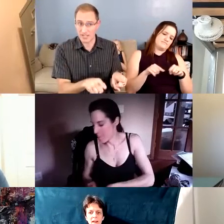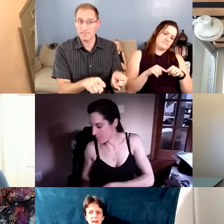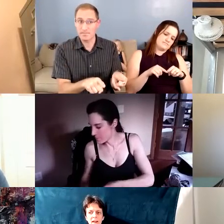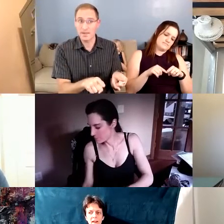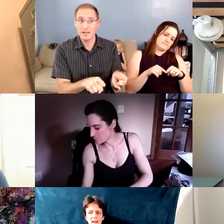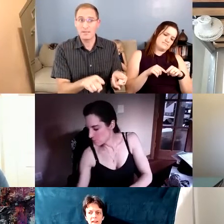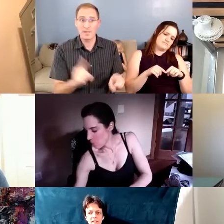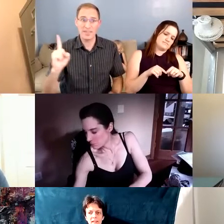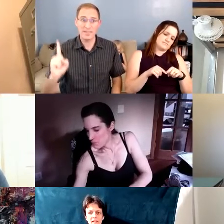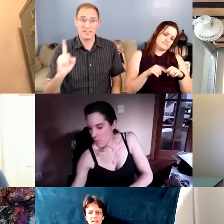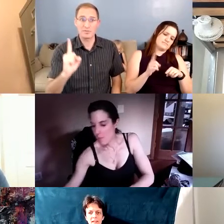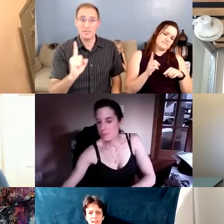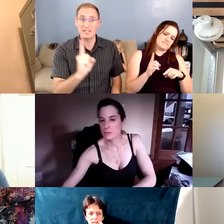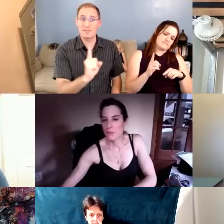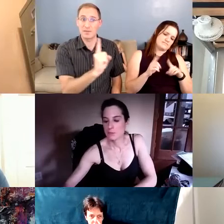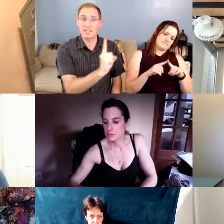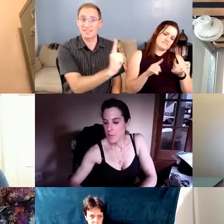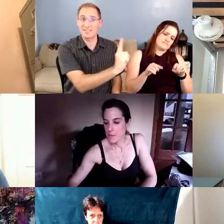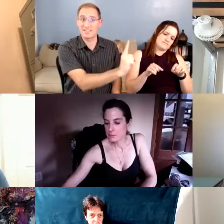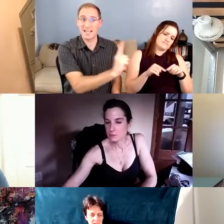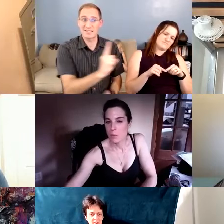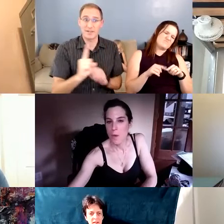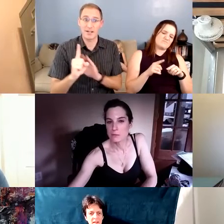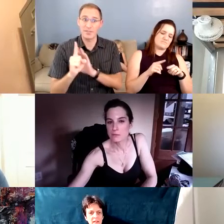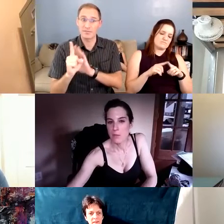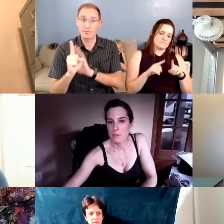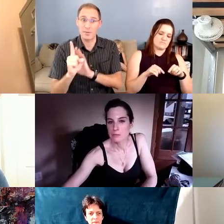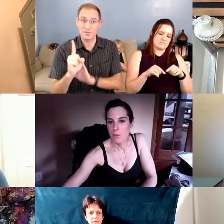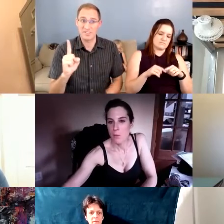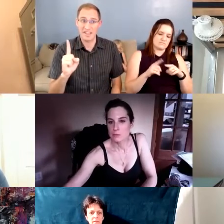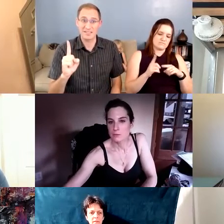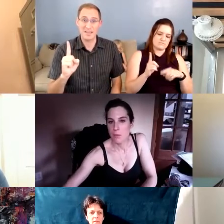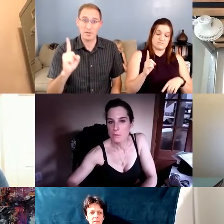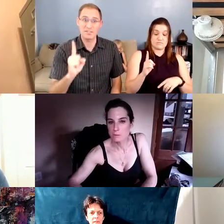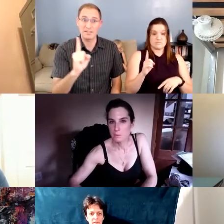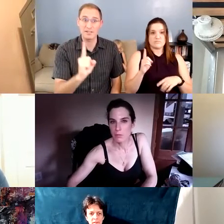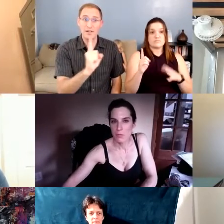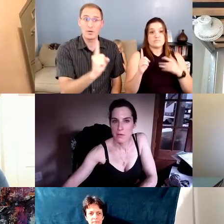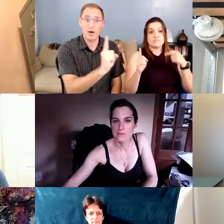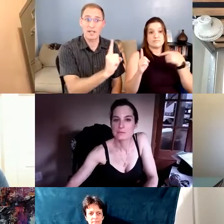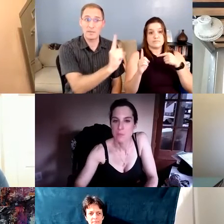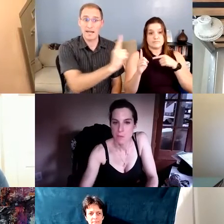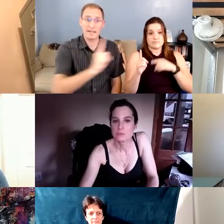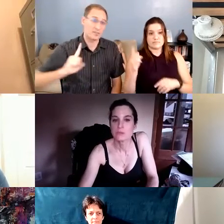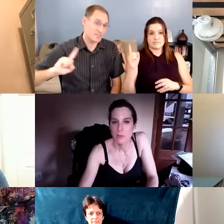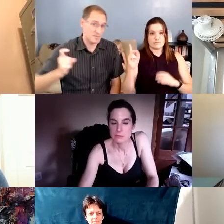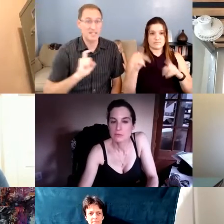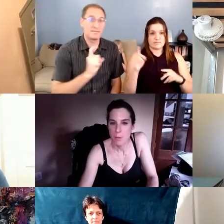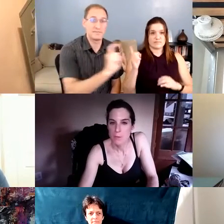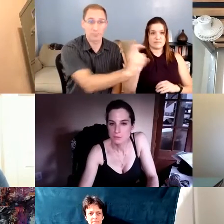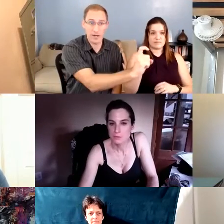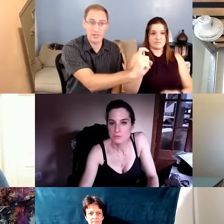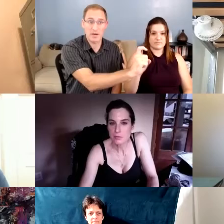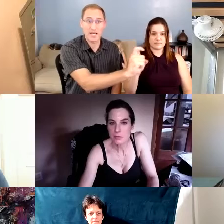hand shape. But this would be different because this is a classifier. This represents a person walking by, or